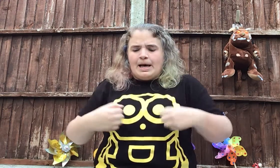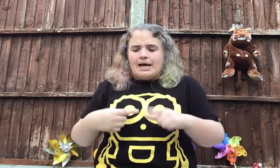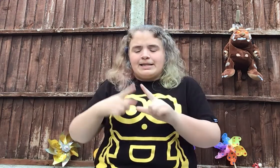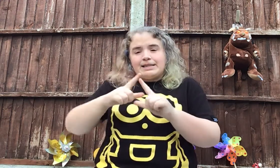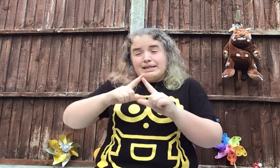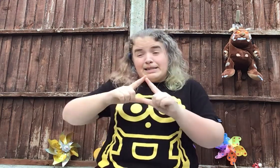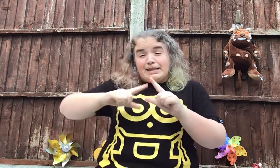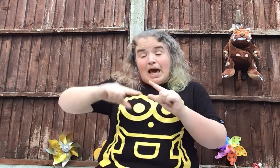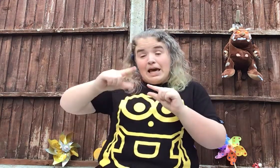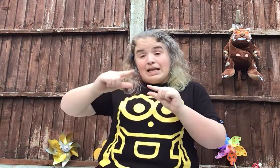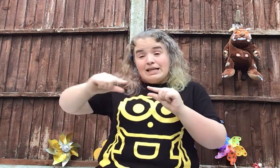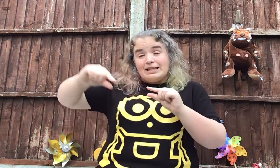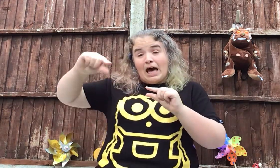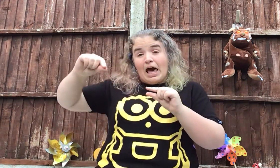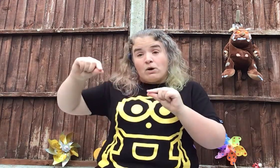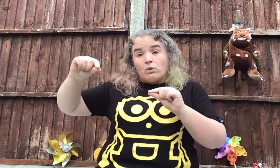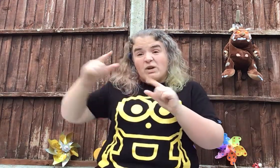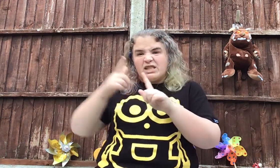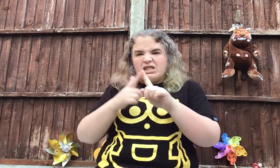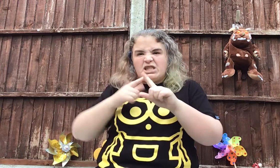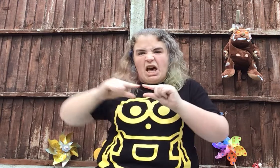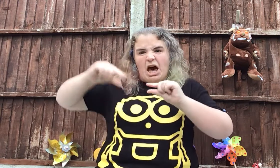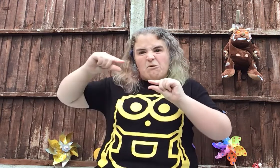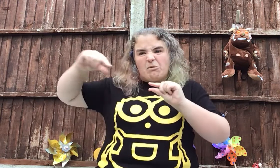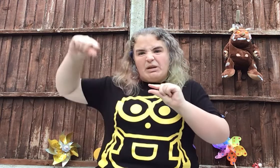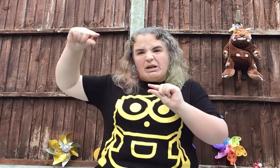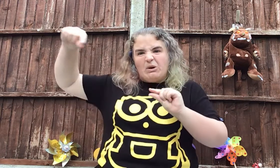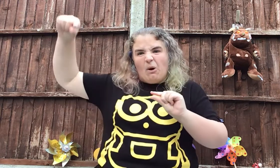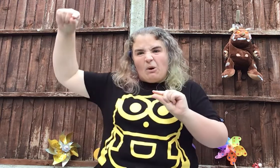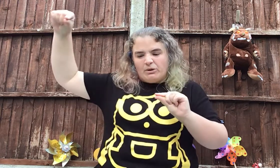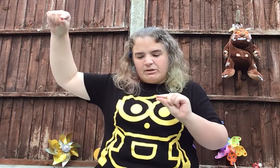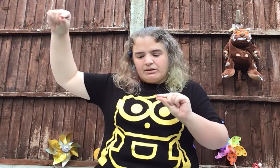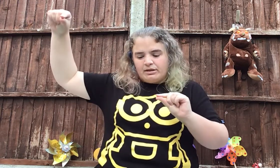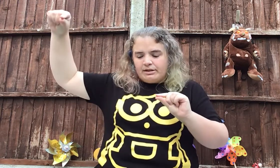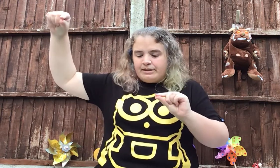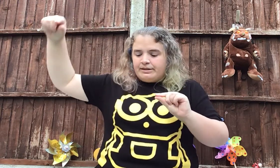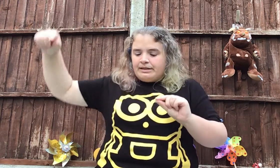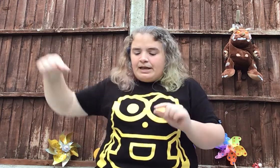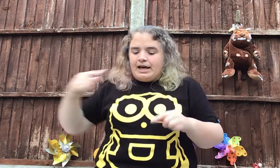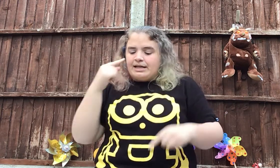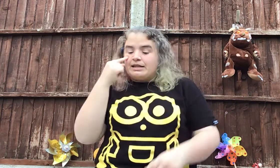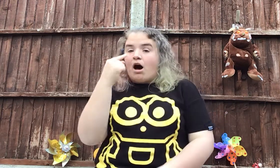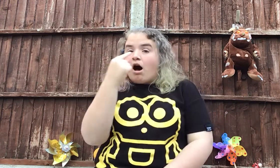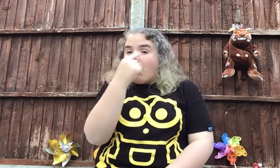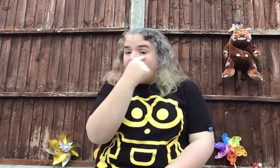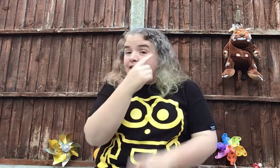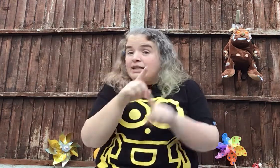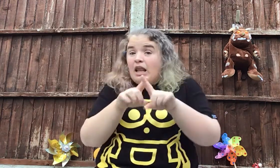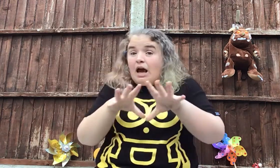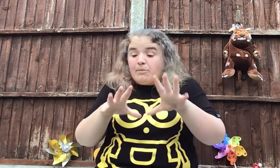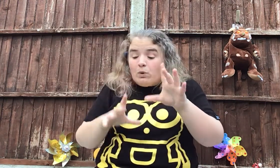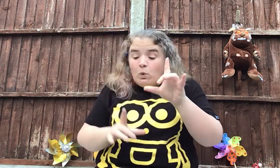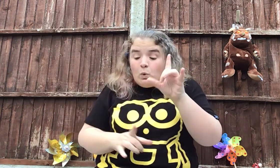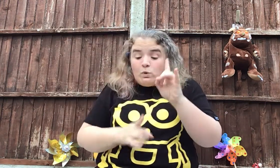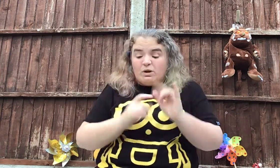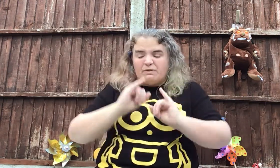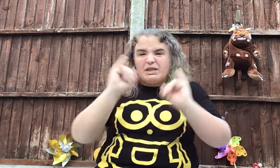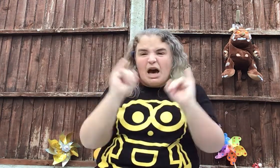his scaly tail is terribly long. His eyes are like pools of